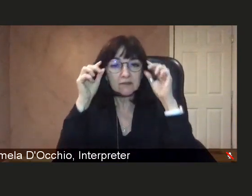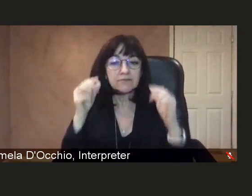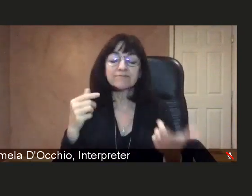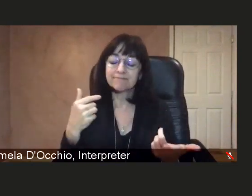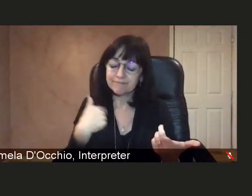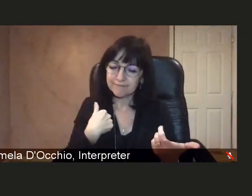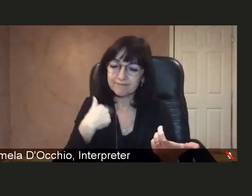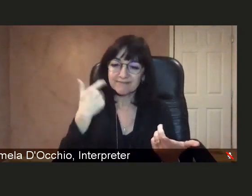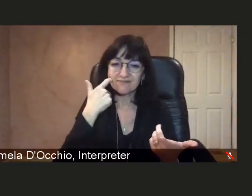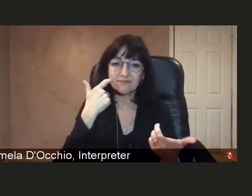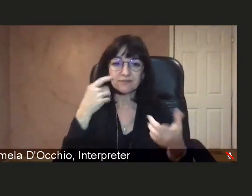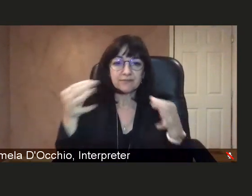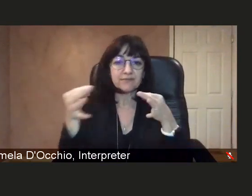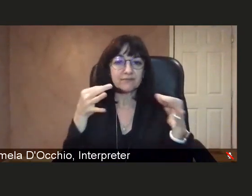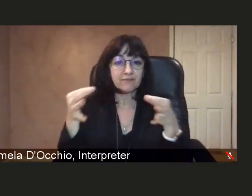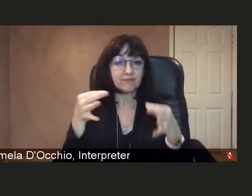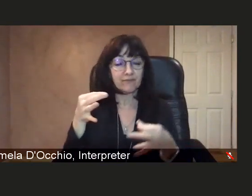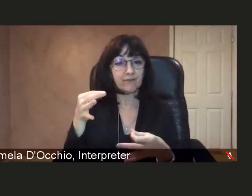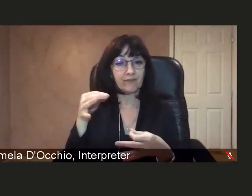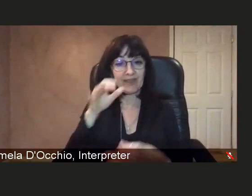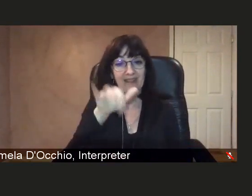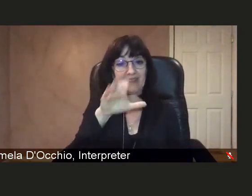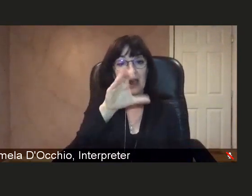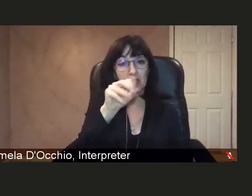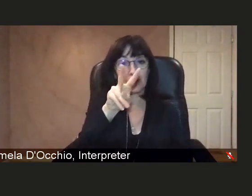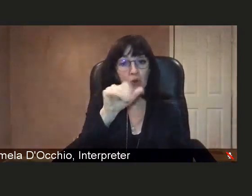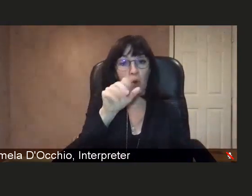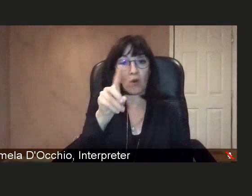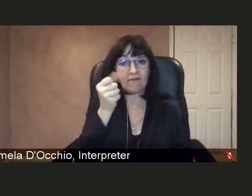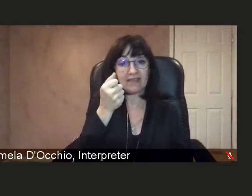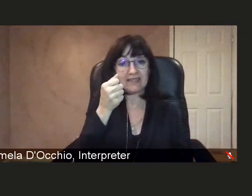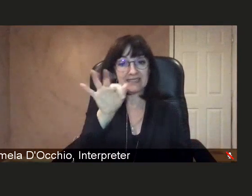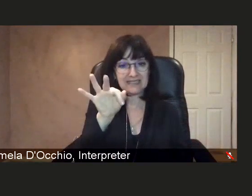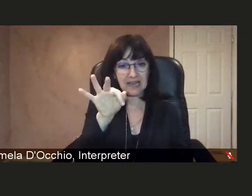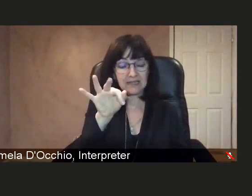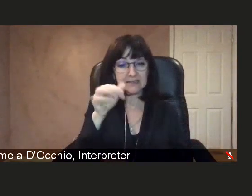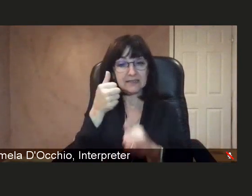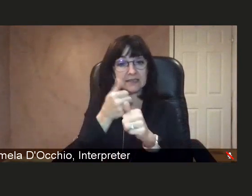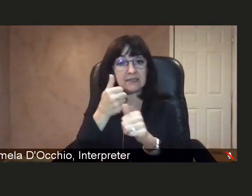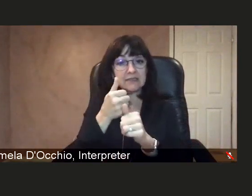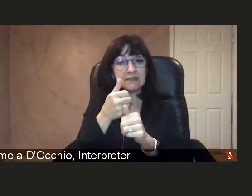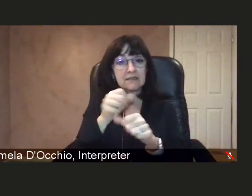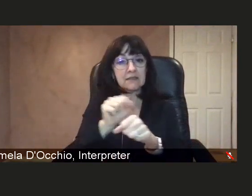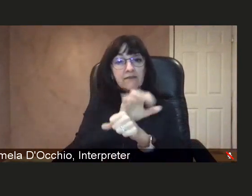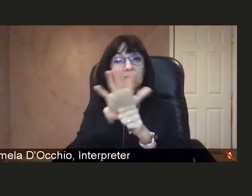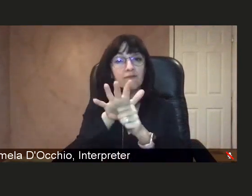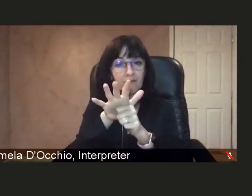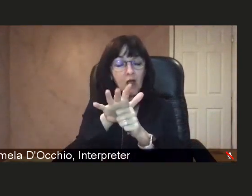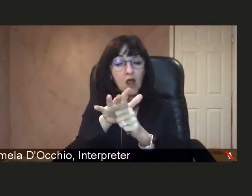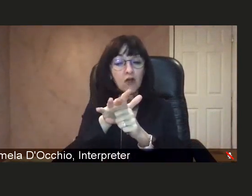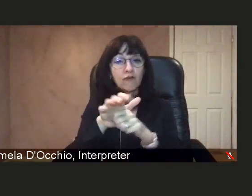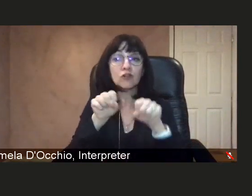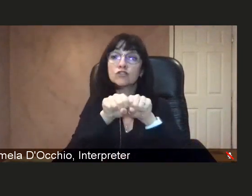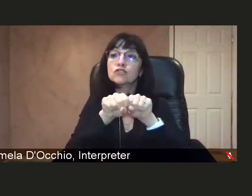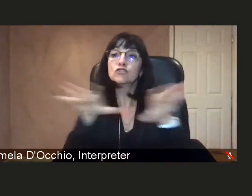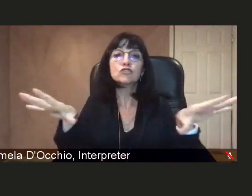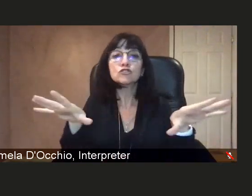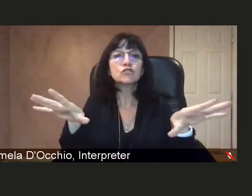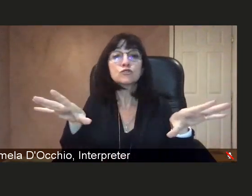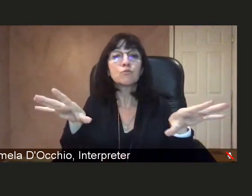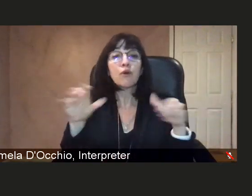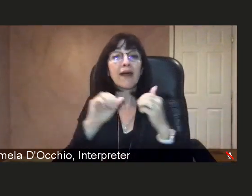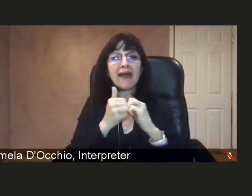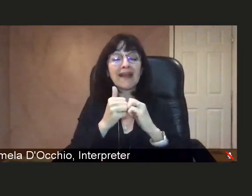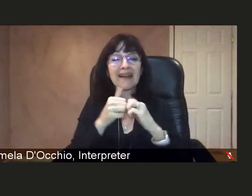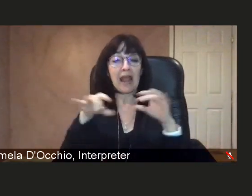being, by the COVID-19 virus being spread by droplets, the flu is spread the same